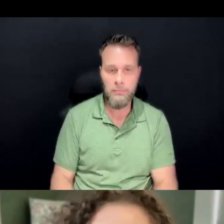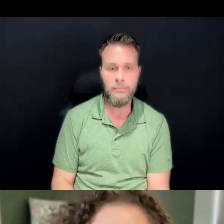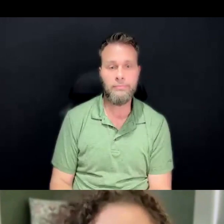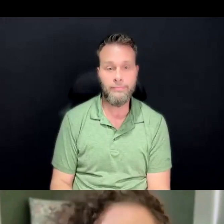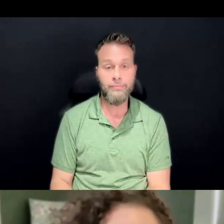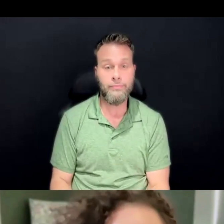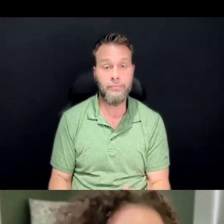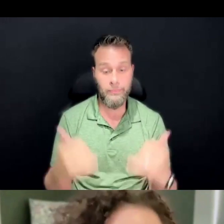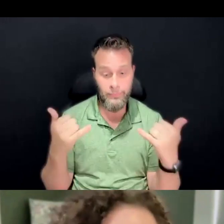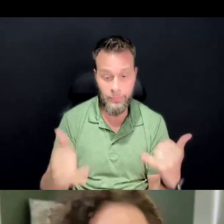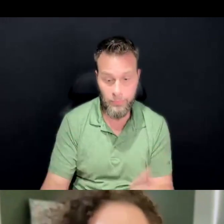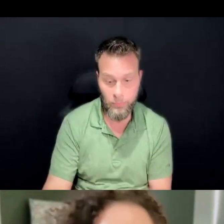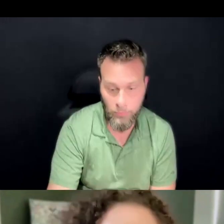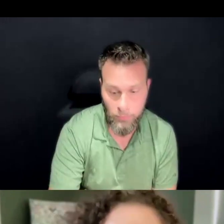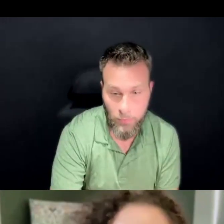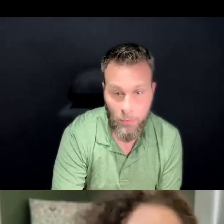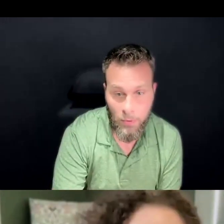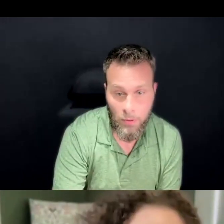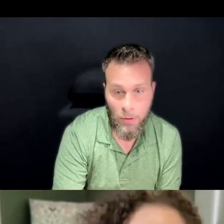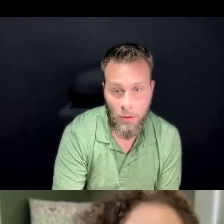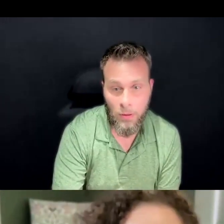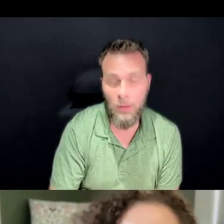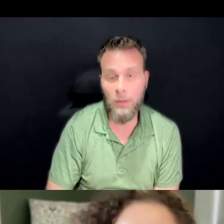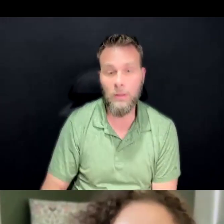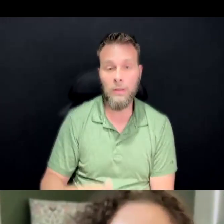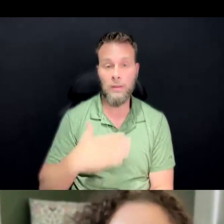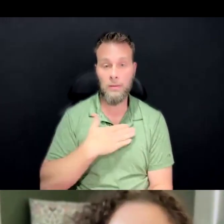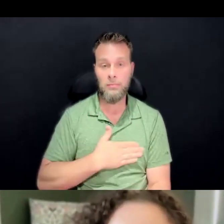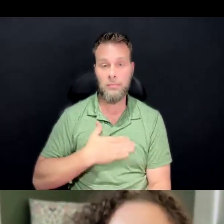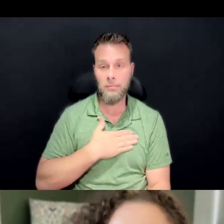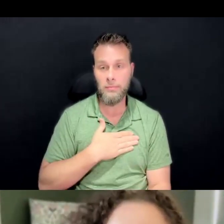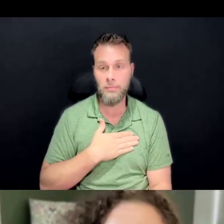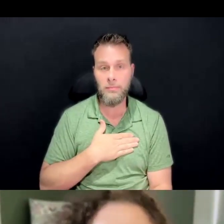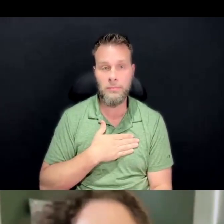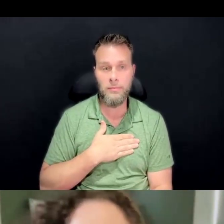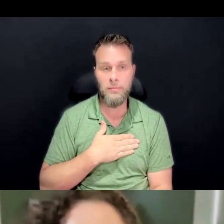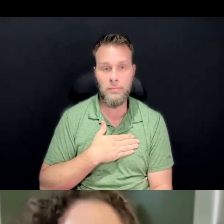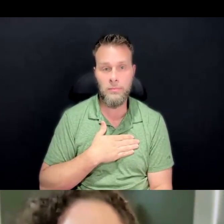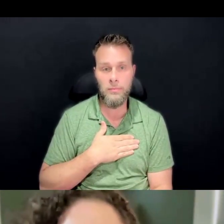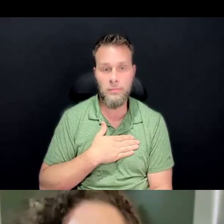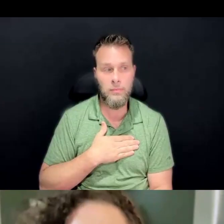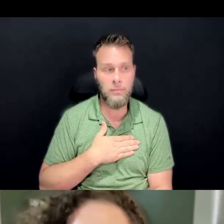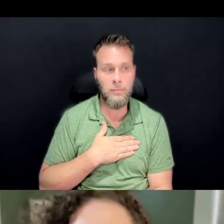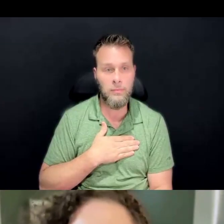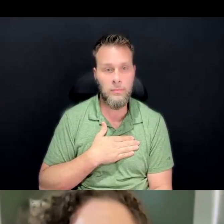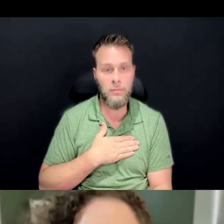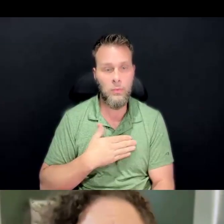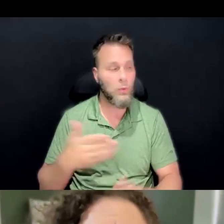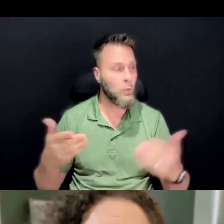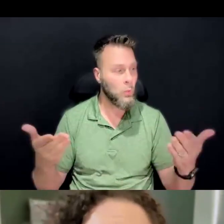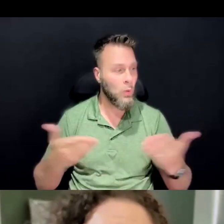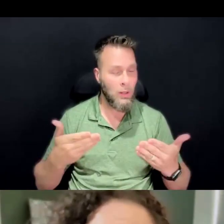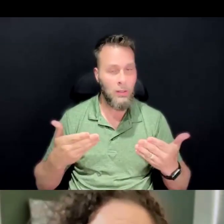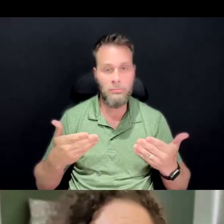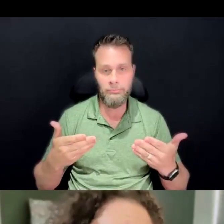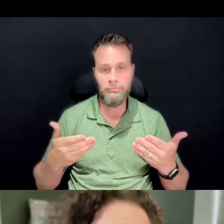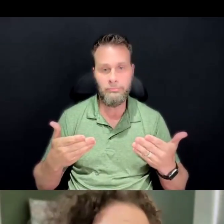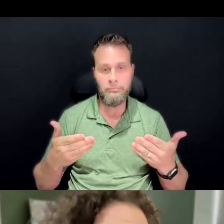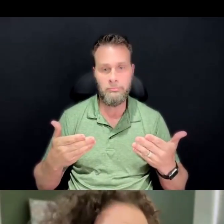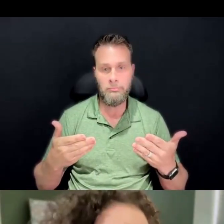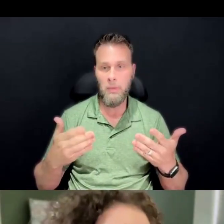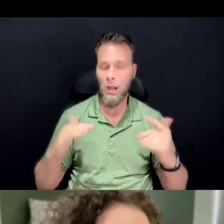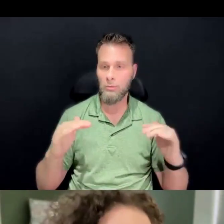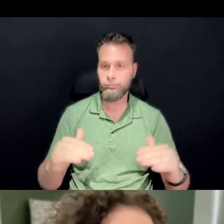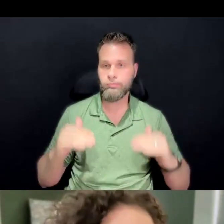Now I'm going to invite, please, Amor Reed, who is a rising junior